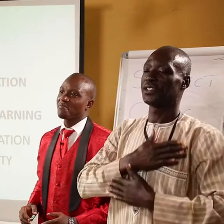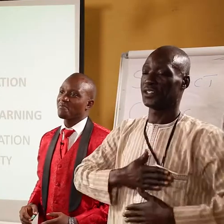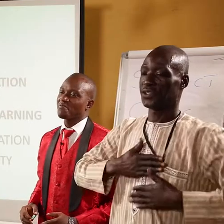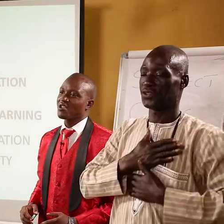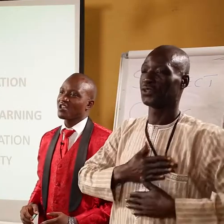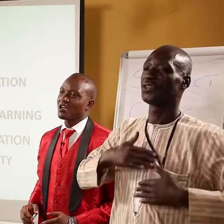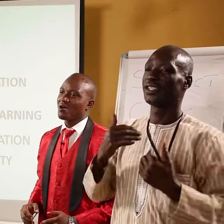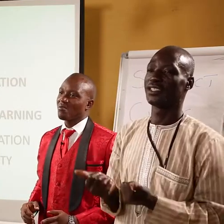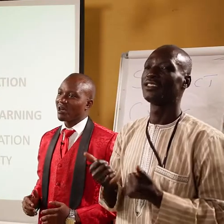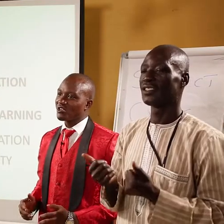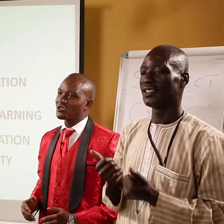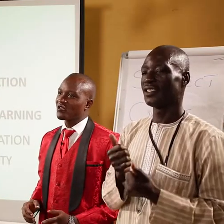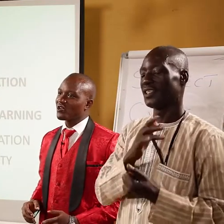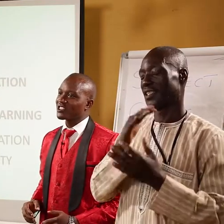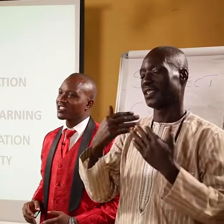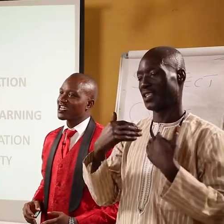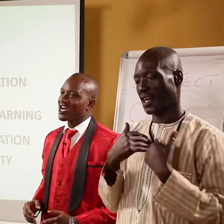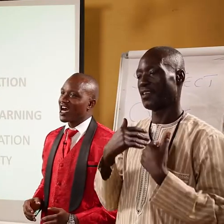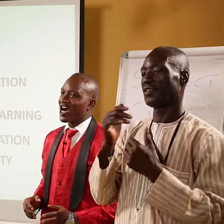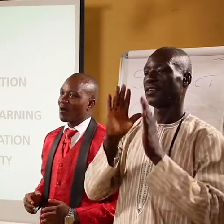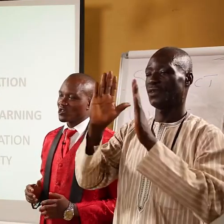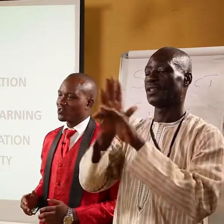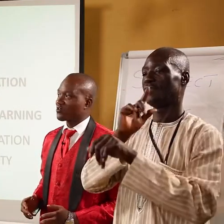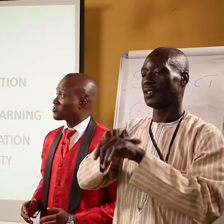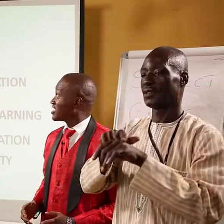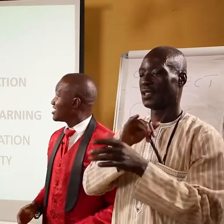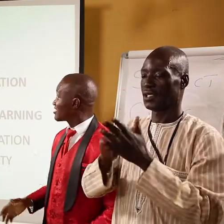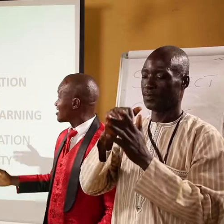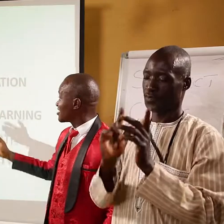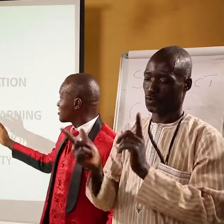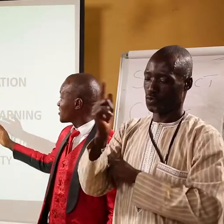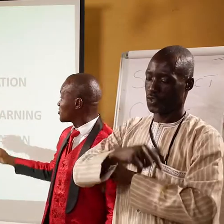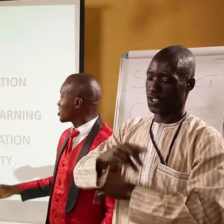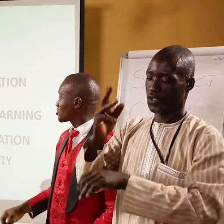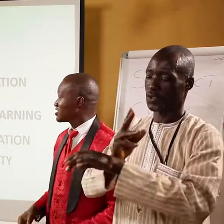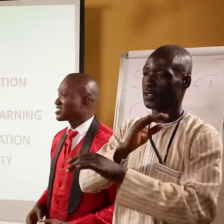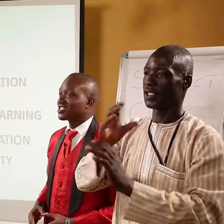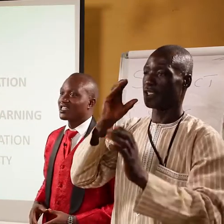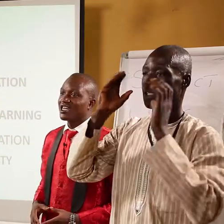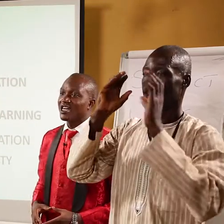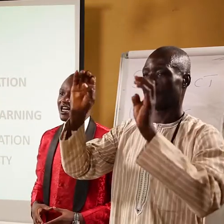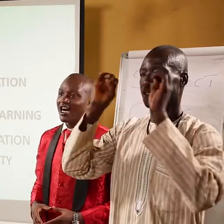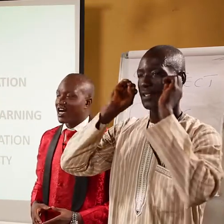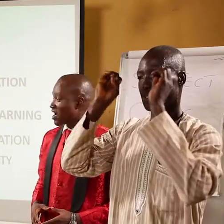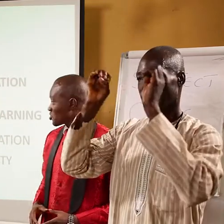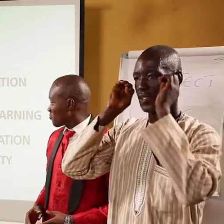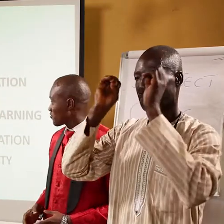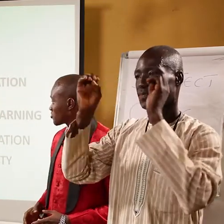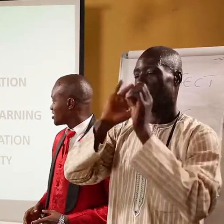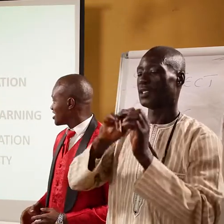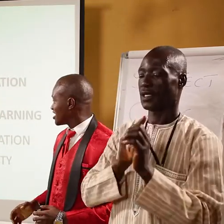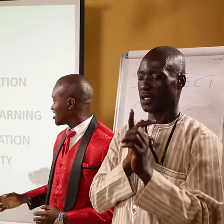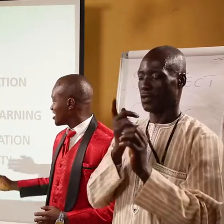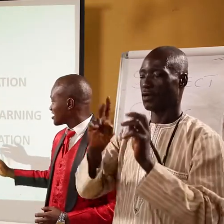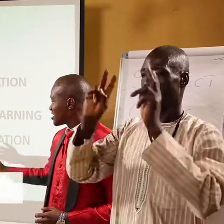wonderful time. By the grace of God, our subject for today is civic education, and our topic